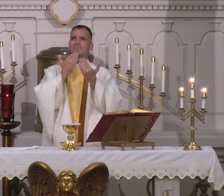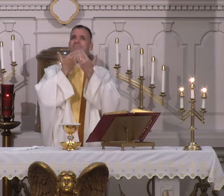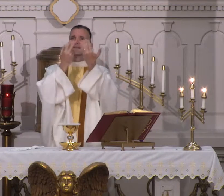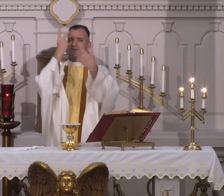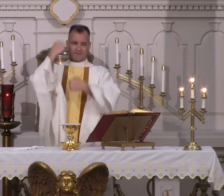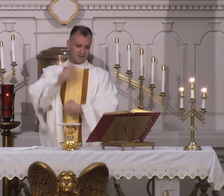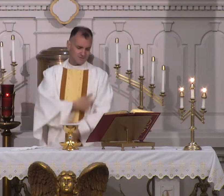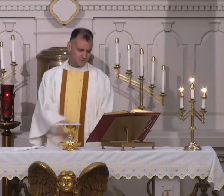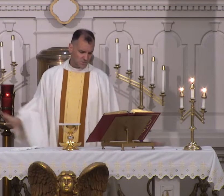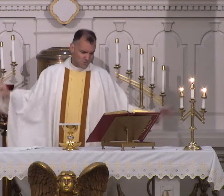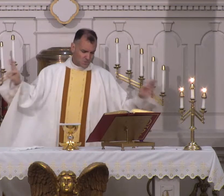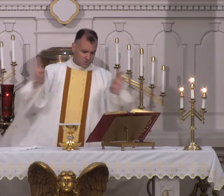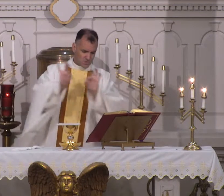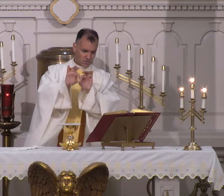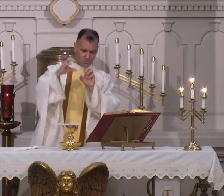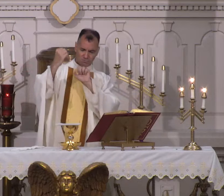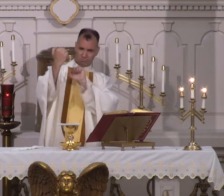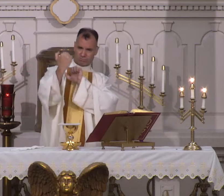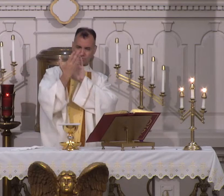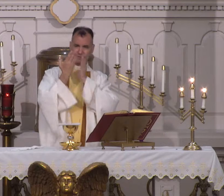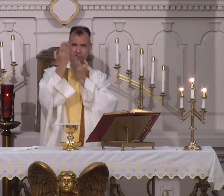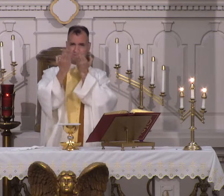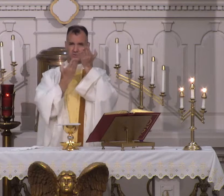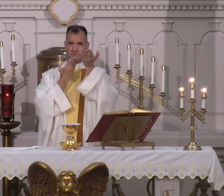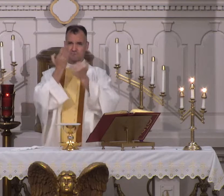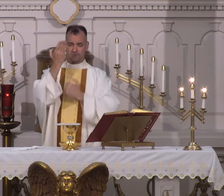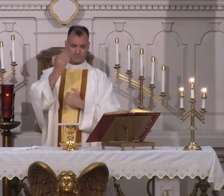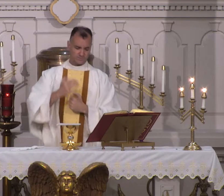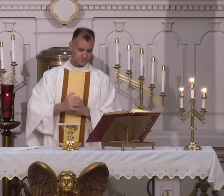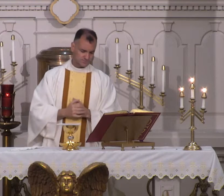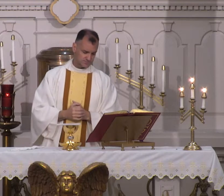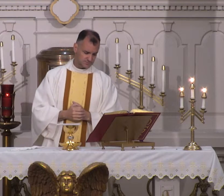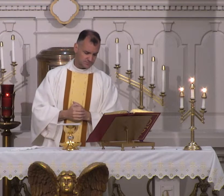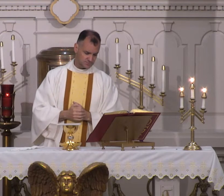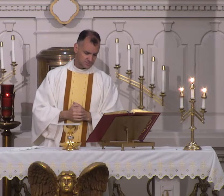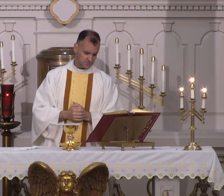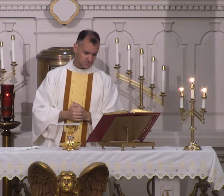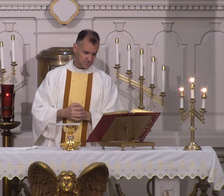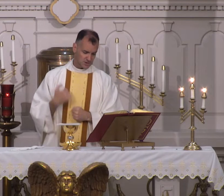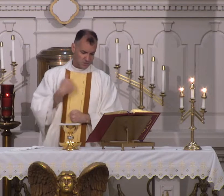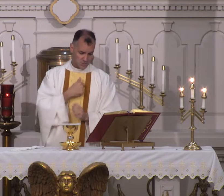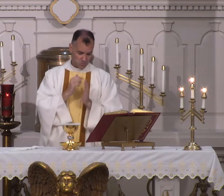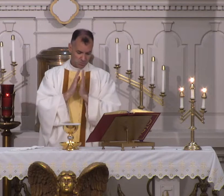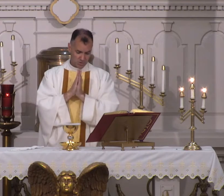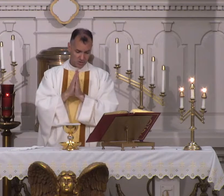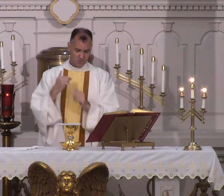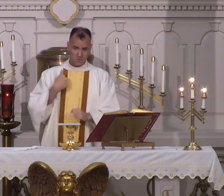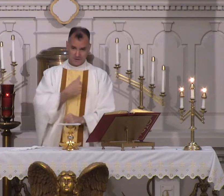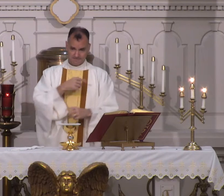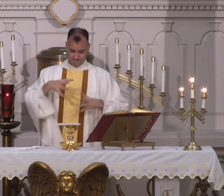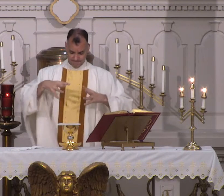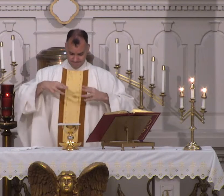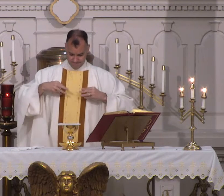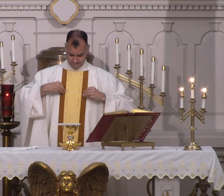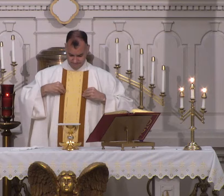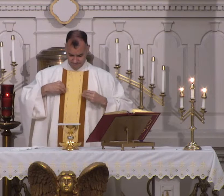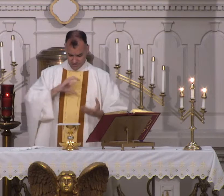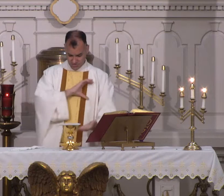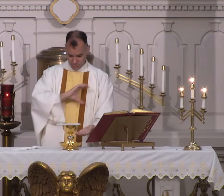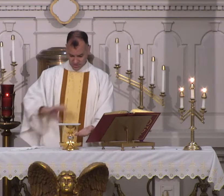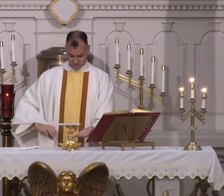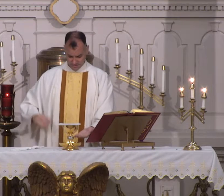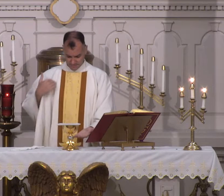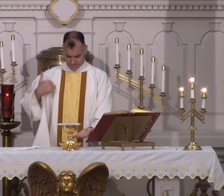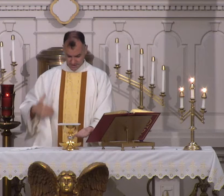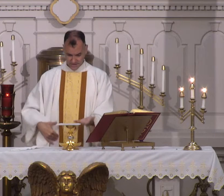salvation, giving thanks that you felt us worthy to be in your presence and minister to you. Humbly we pray that partaking of the body